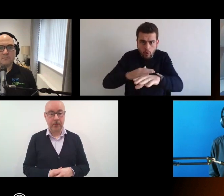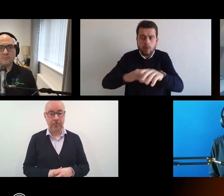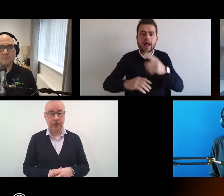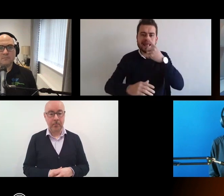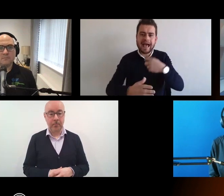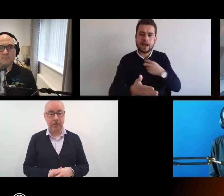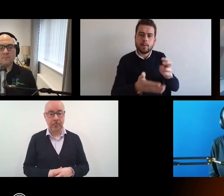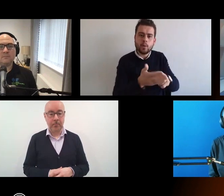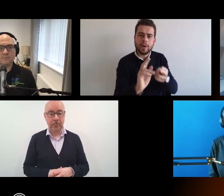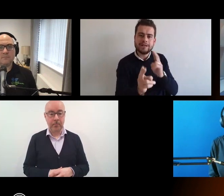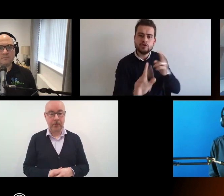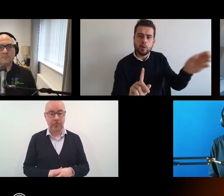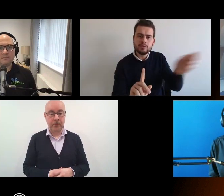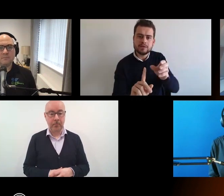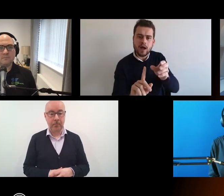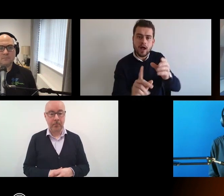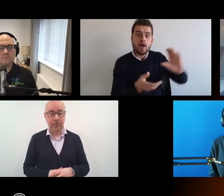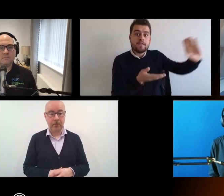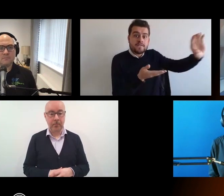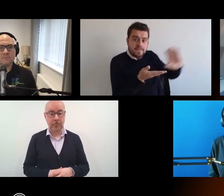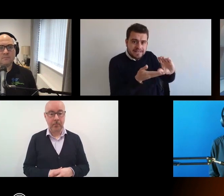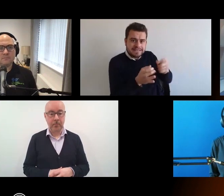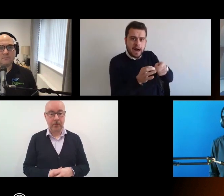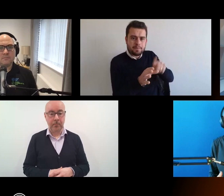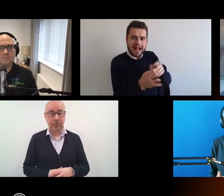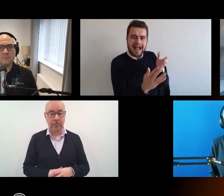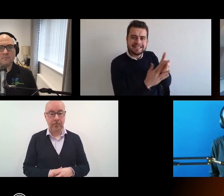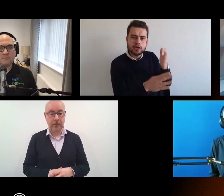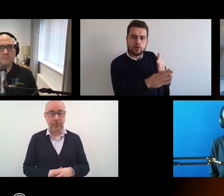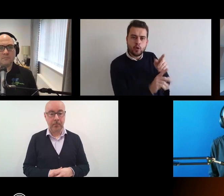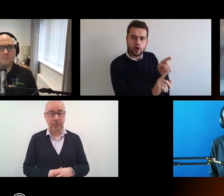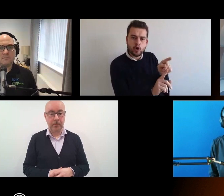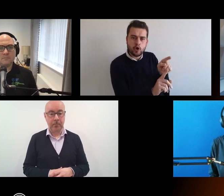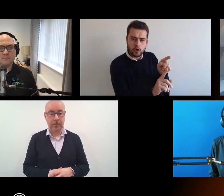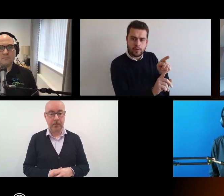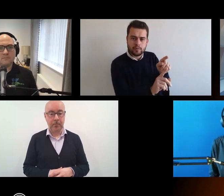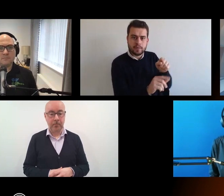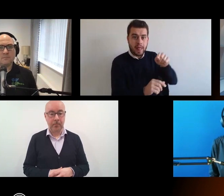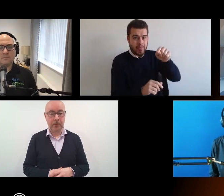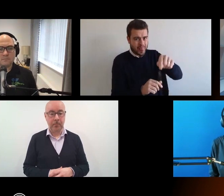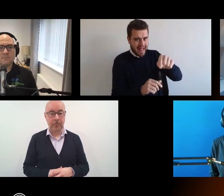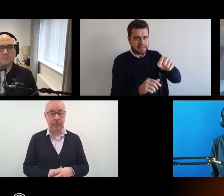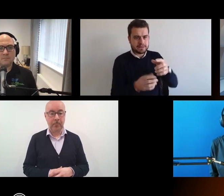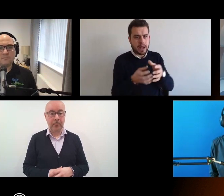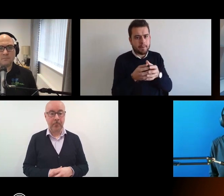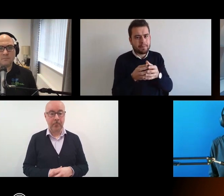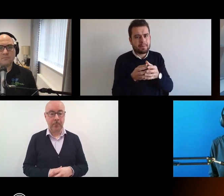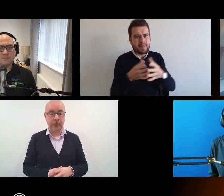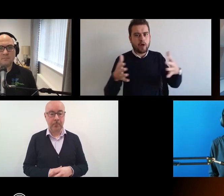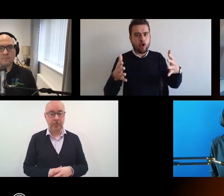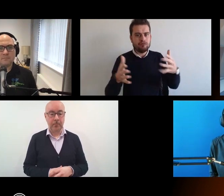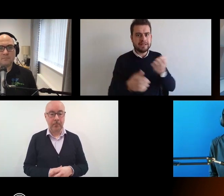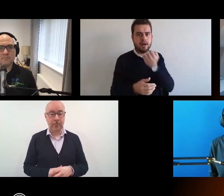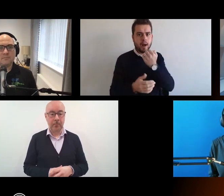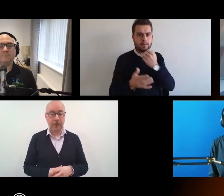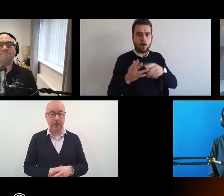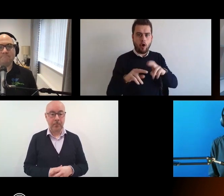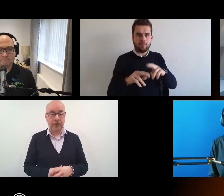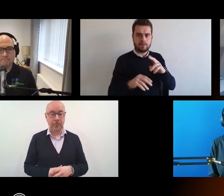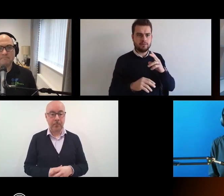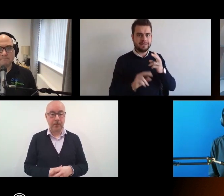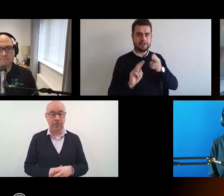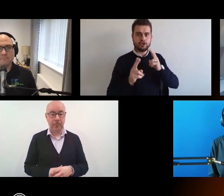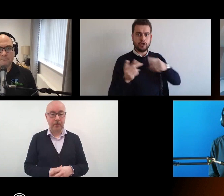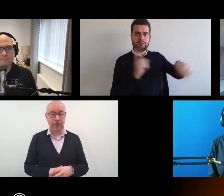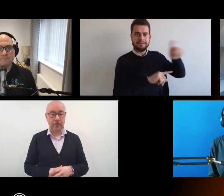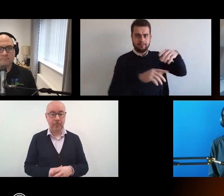deaf people in workplaces. So deaf people can book interpreters themselves so that they can work in any